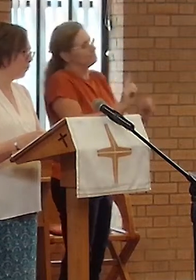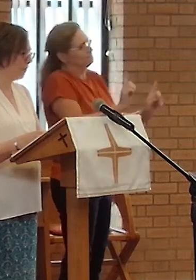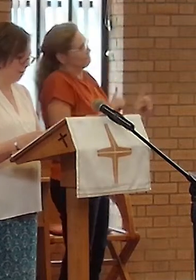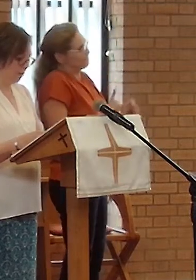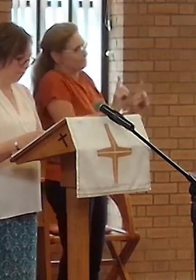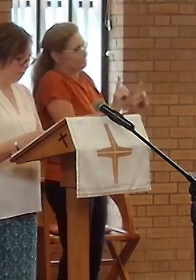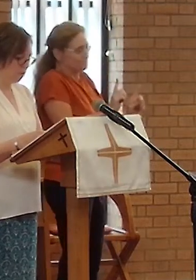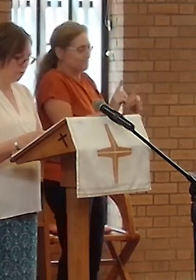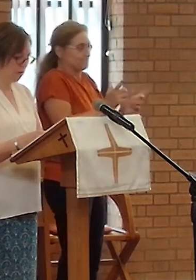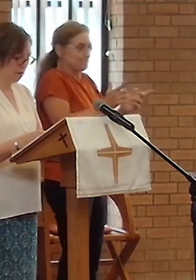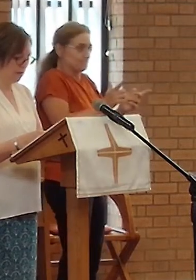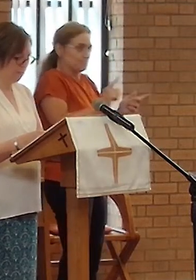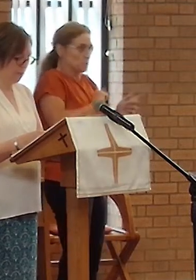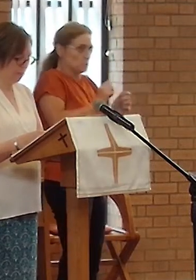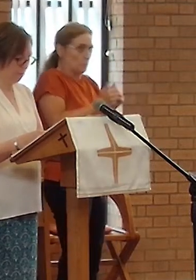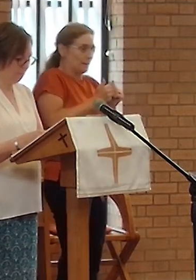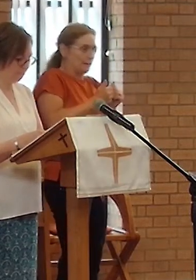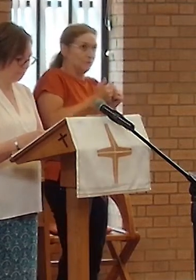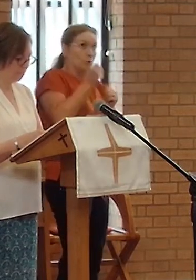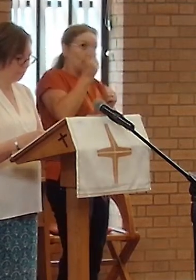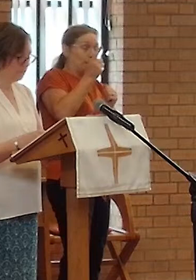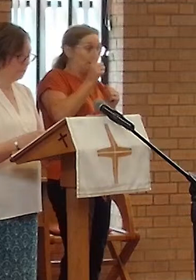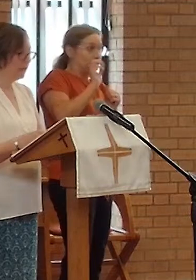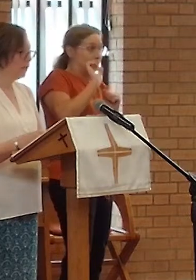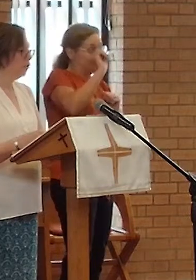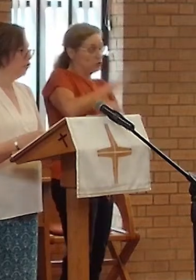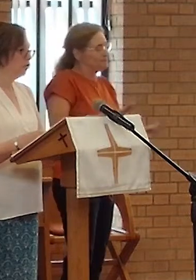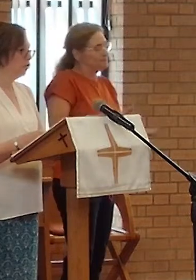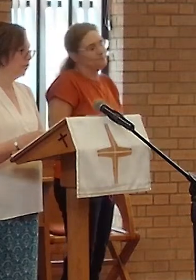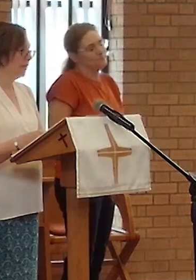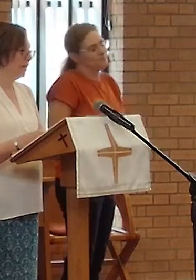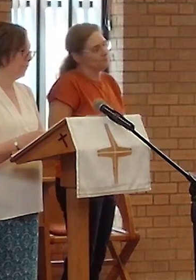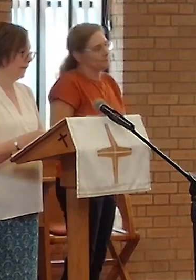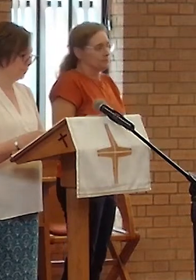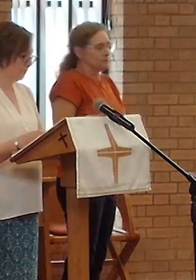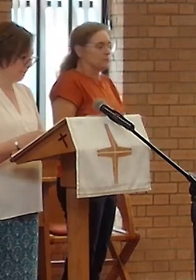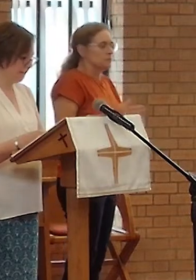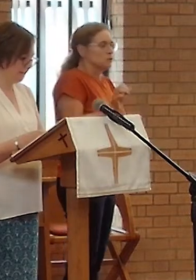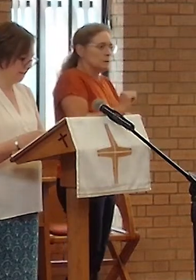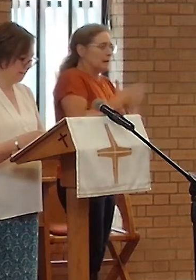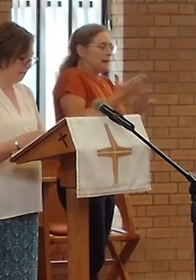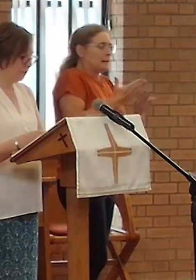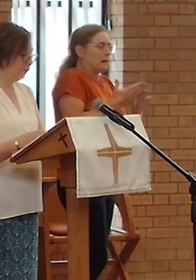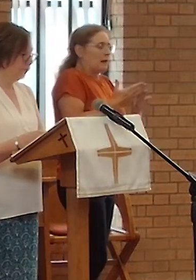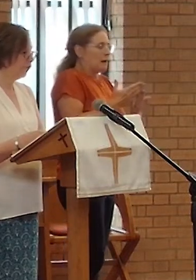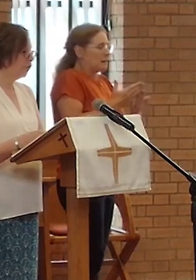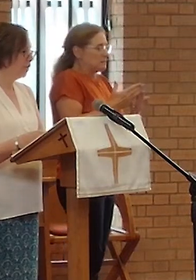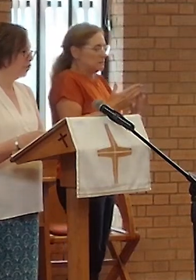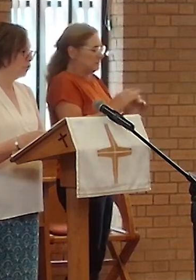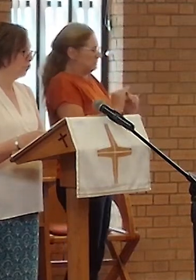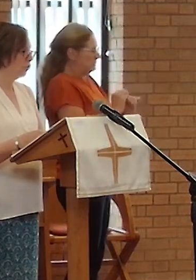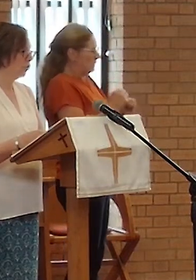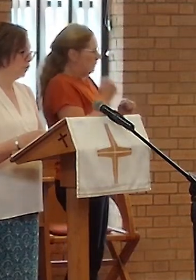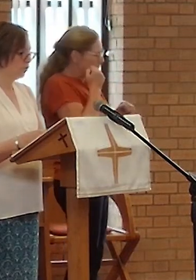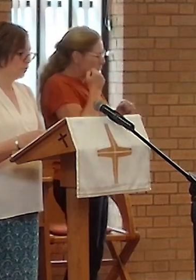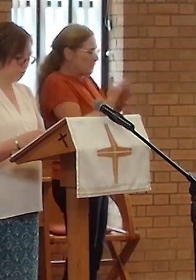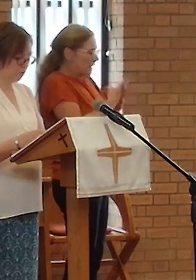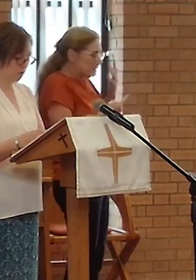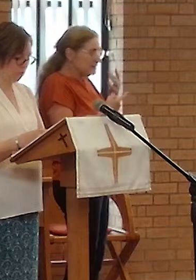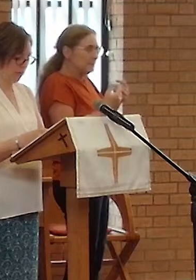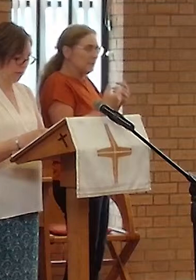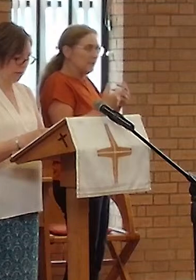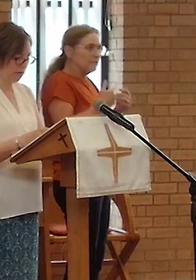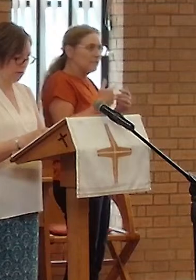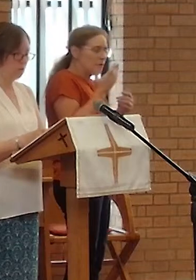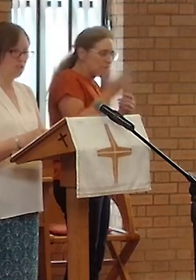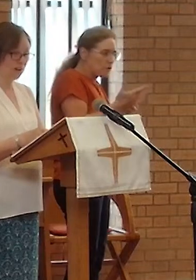improper for God's holy people. Nor should there be obscenity, foolish talk, or coarse